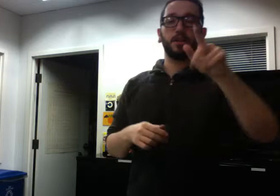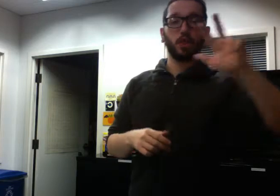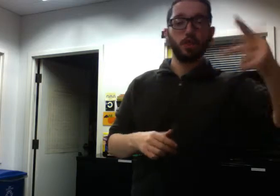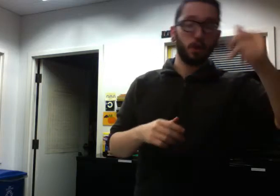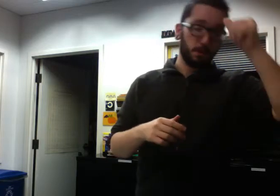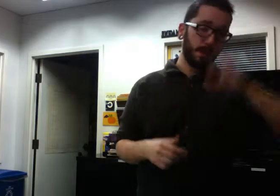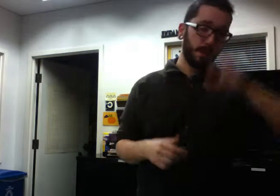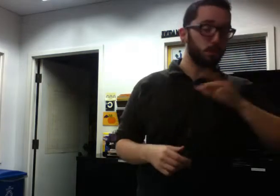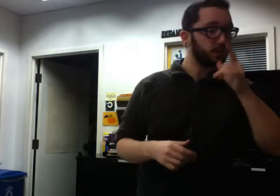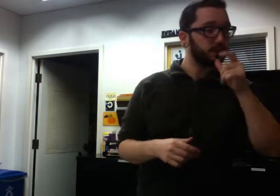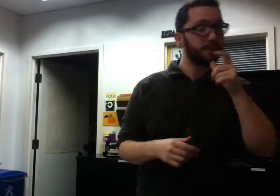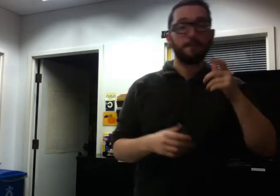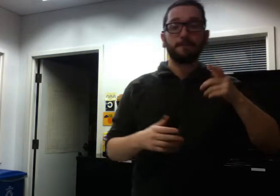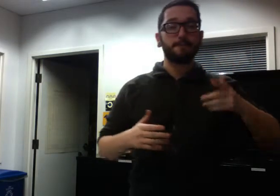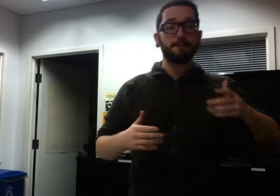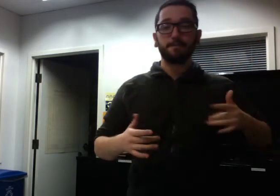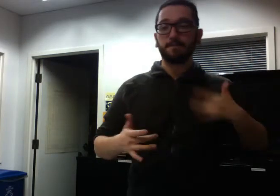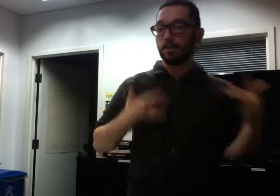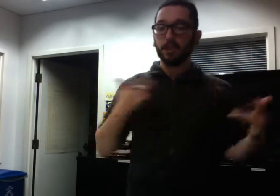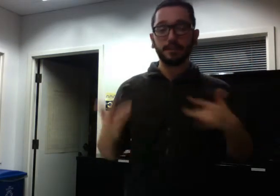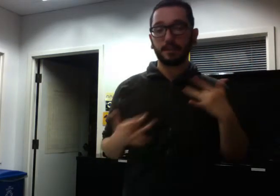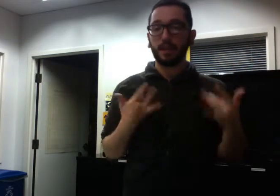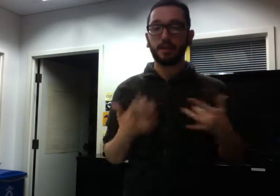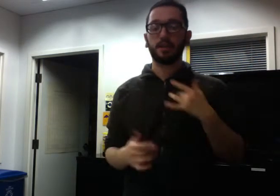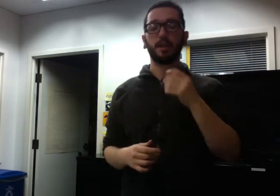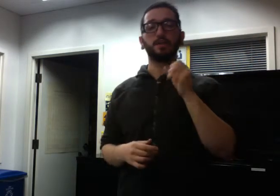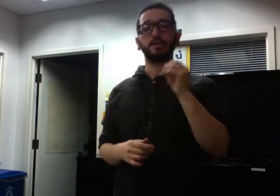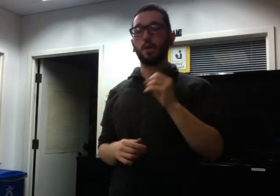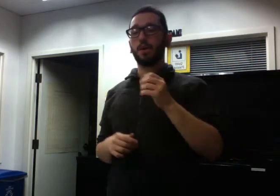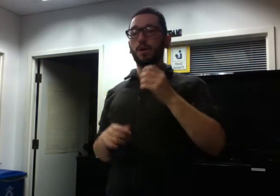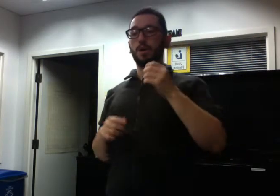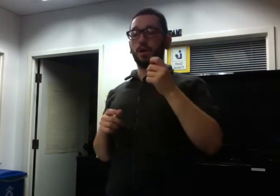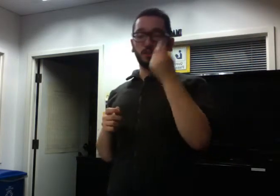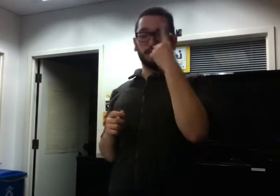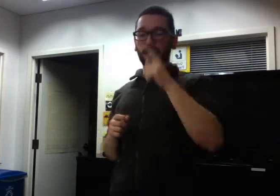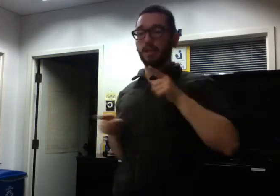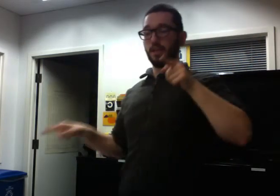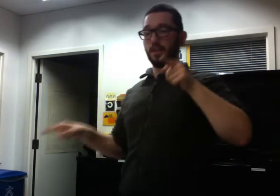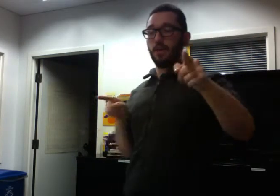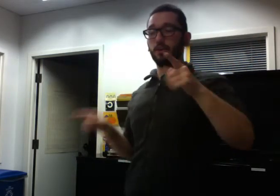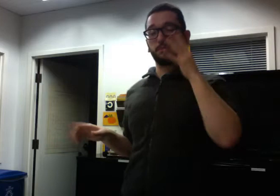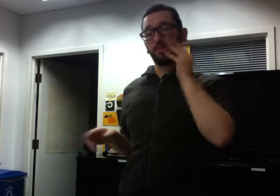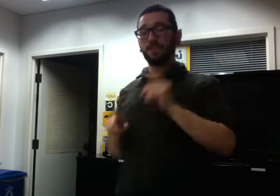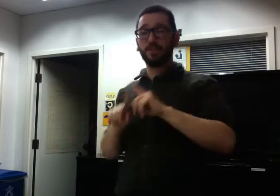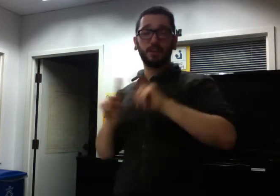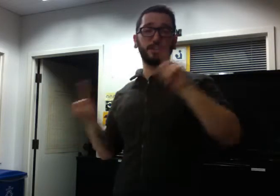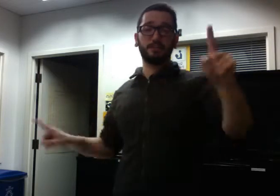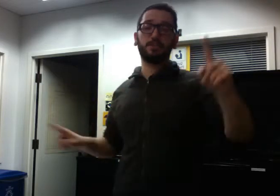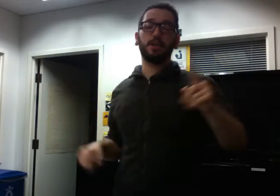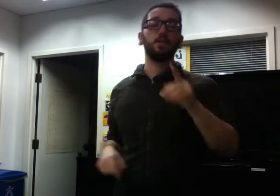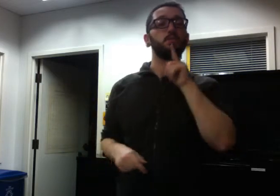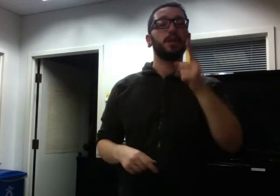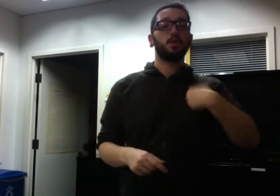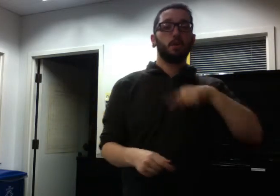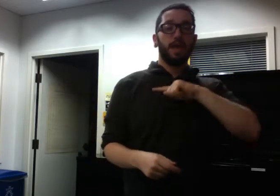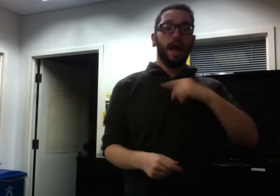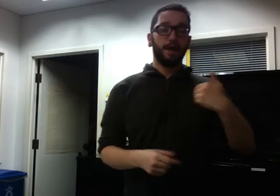different. We do have the power to affect our own perspective and therefore our internal experience